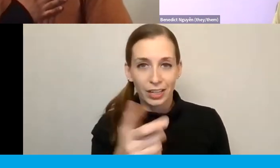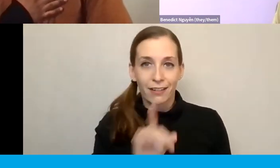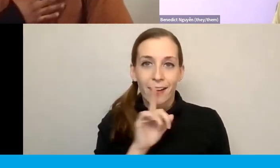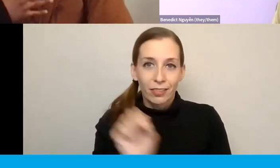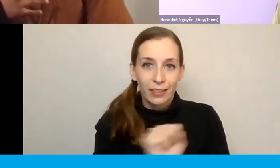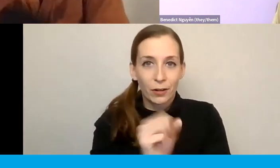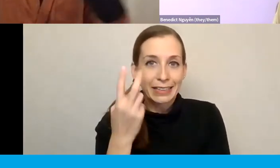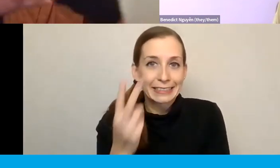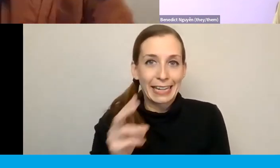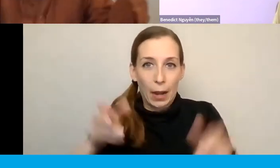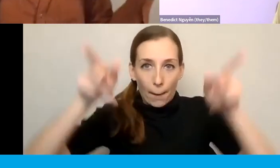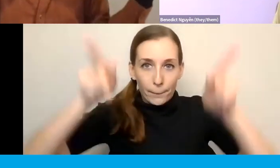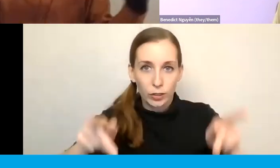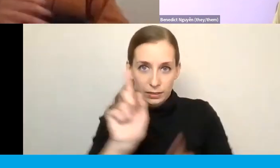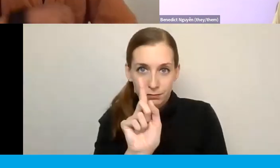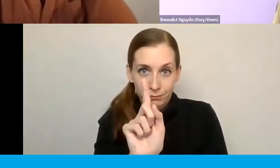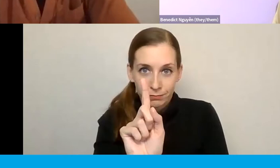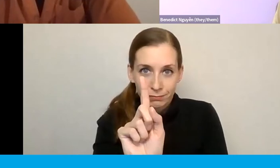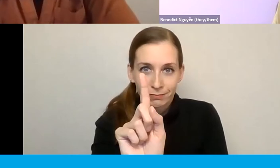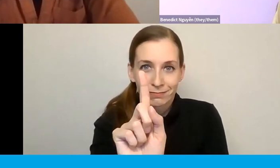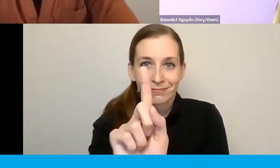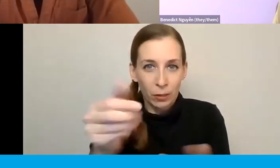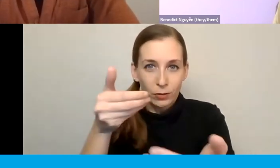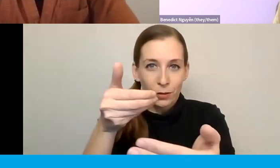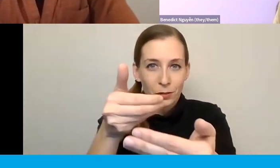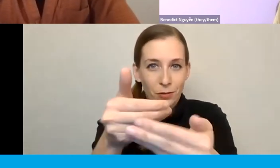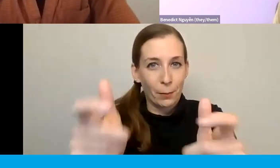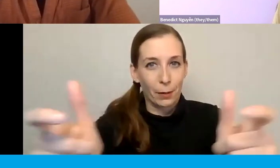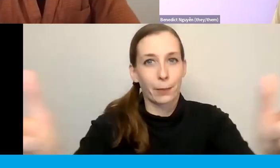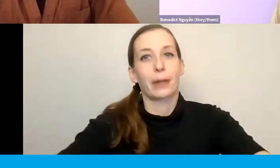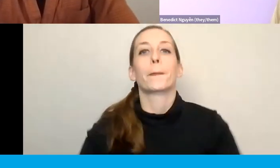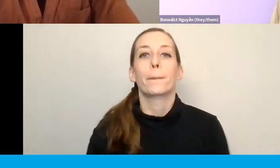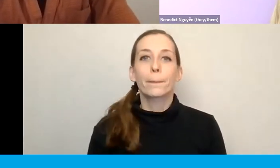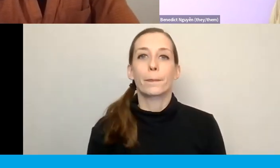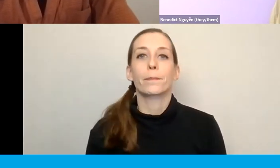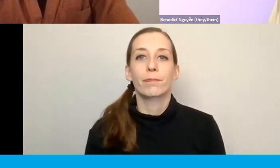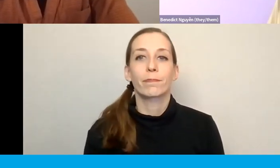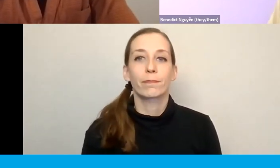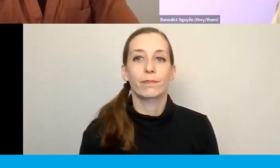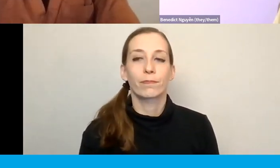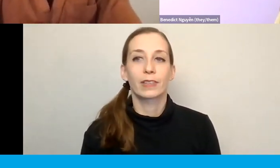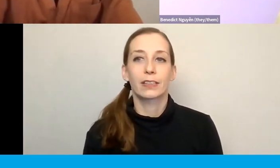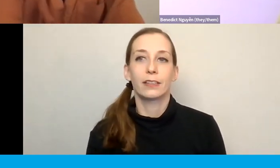me. I don't know that my hand would read as that much bigger. So, right. Yeah.